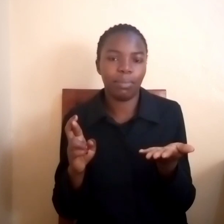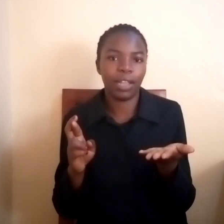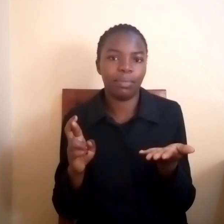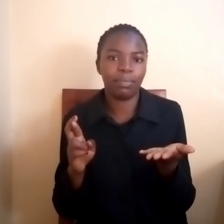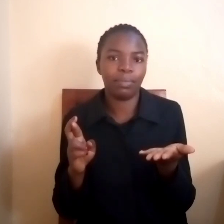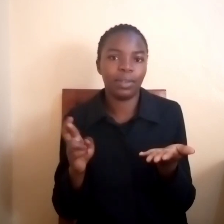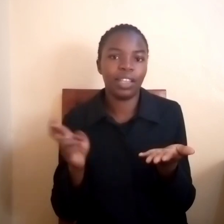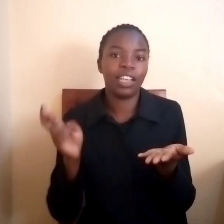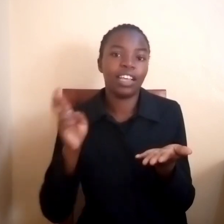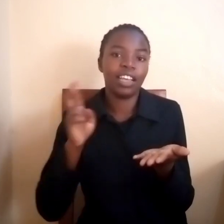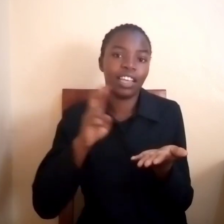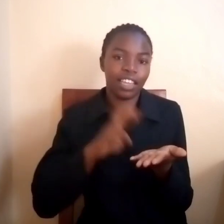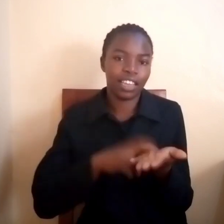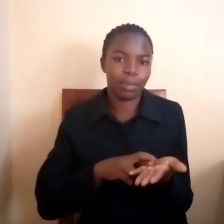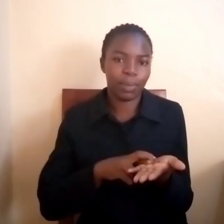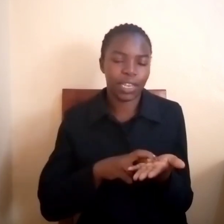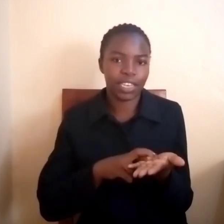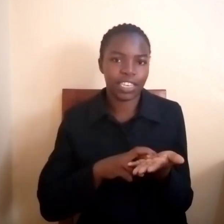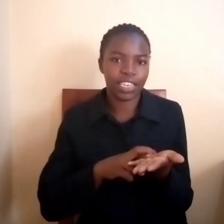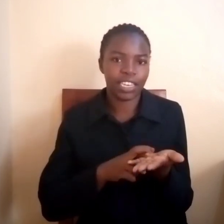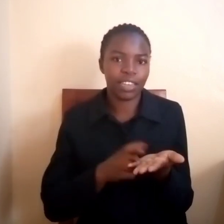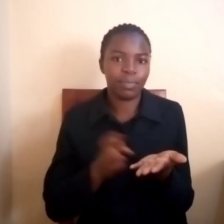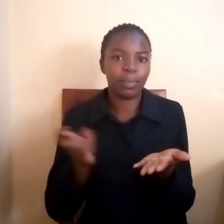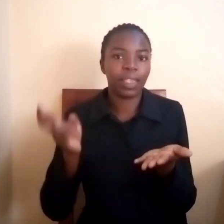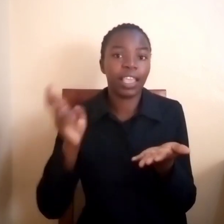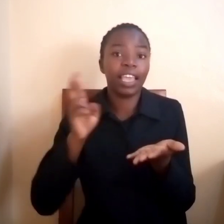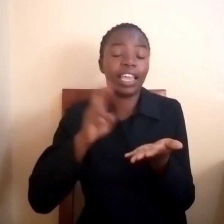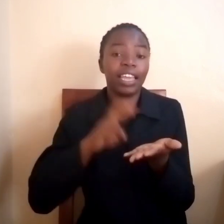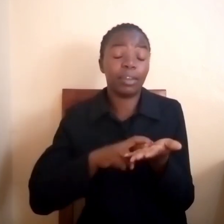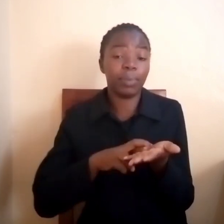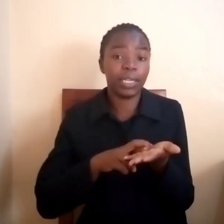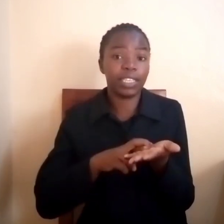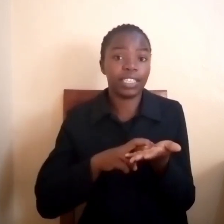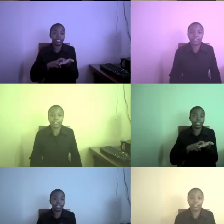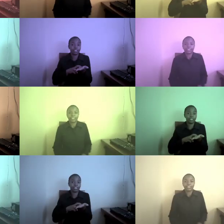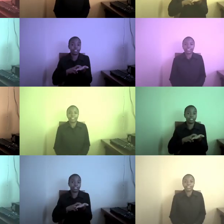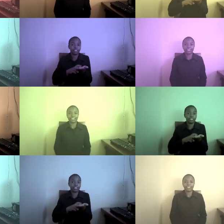palm. Repeat, repeat.